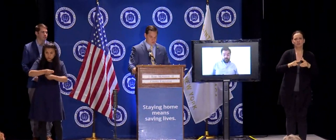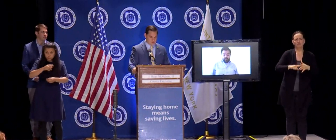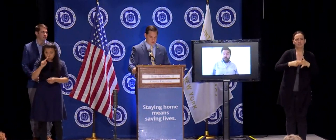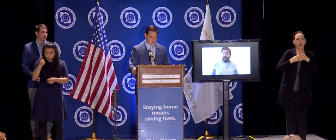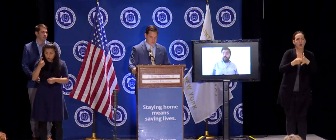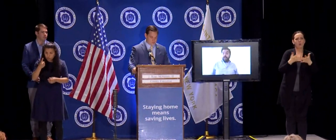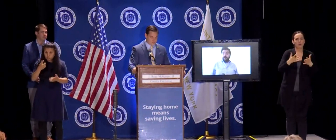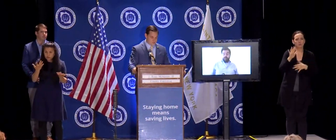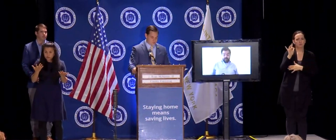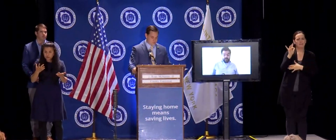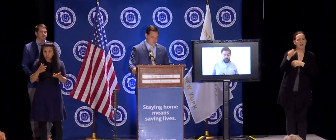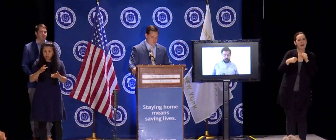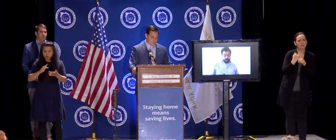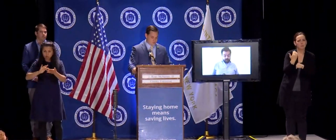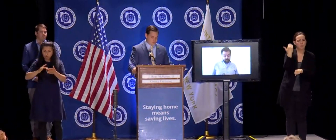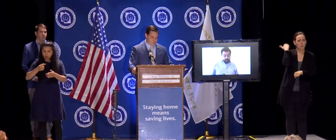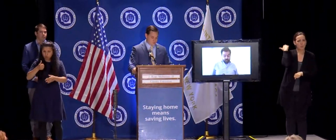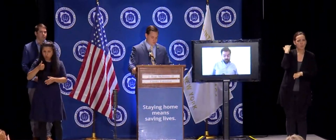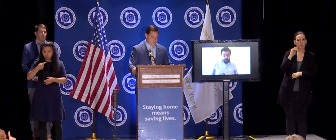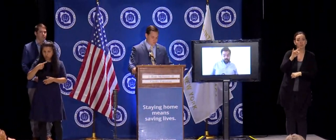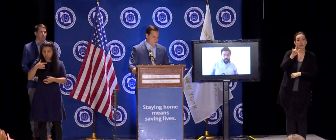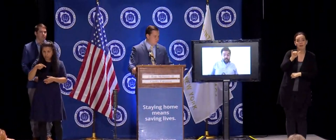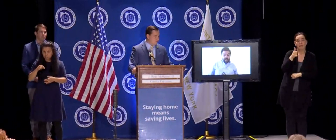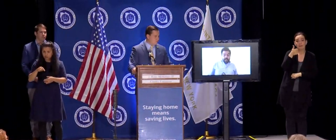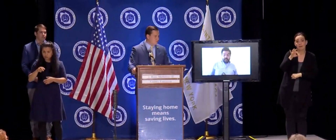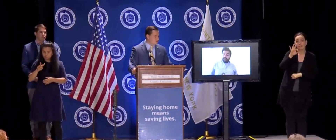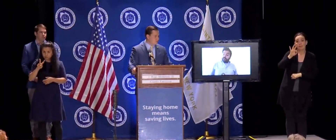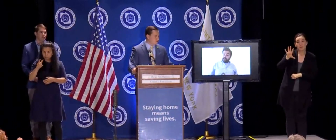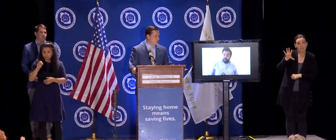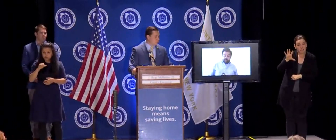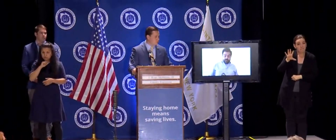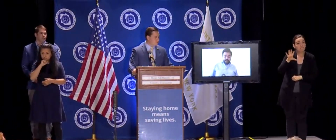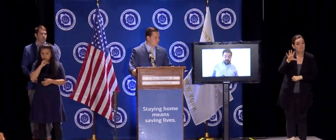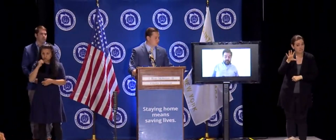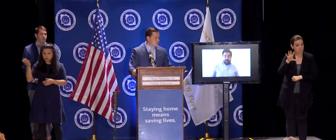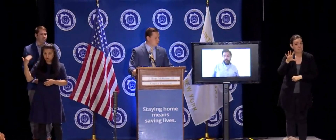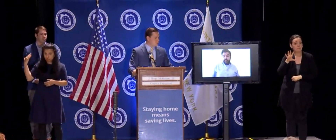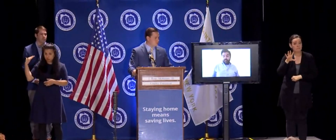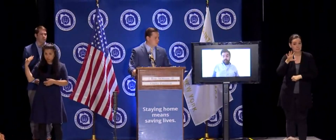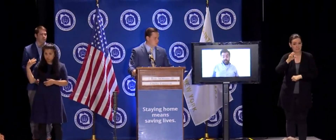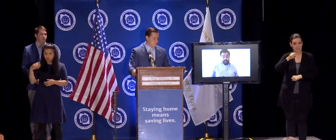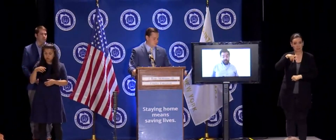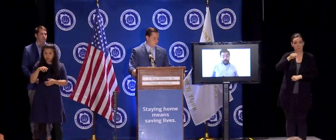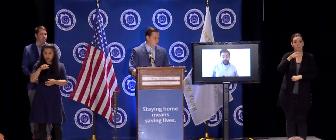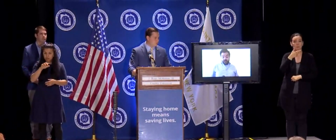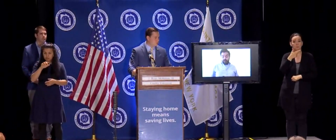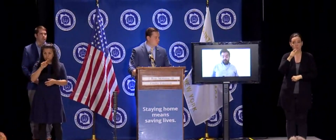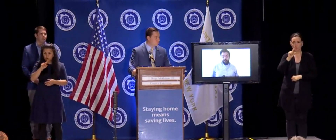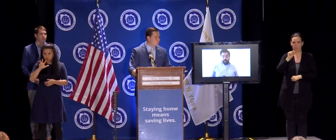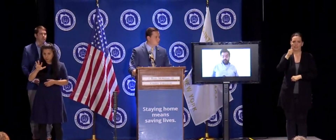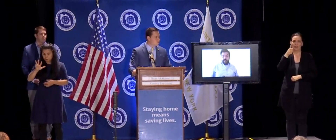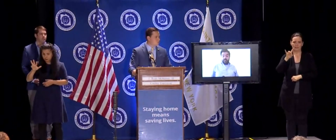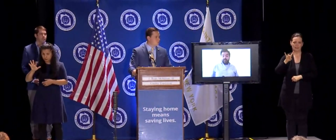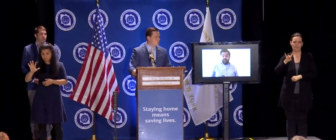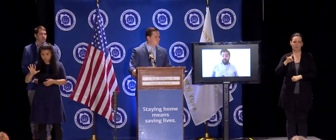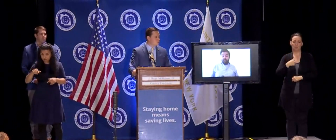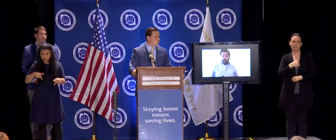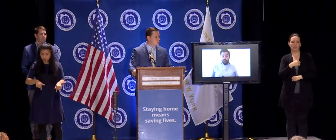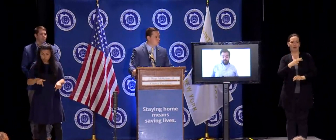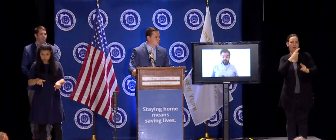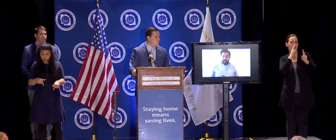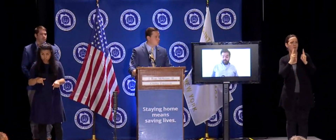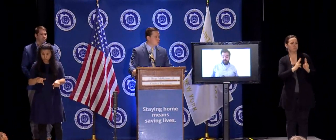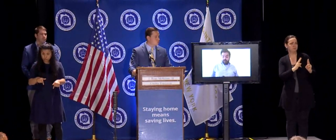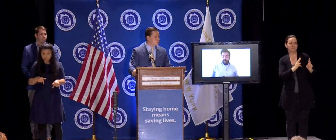ago, in July of 1995. In September 2018, I had the honor of launching Amazon's